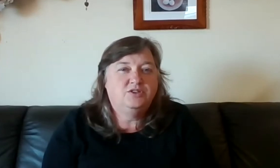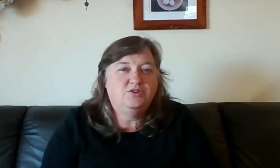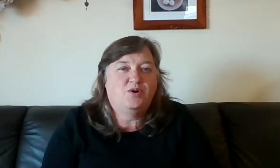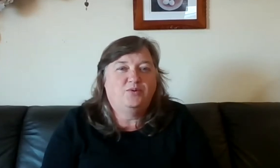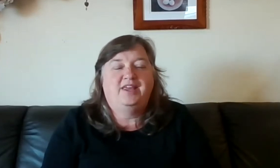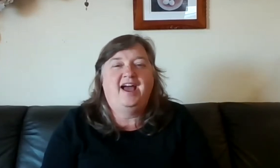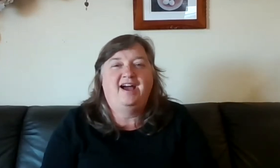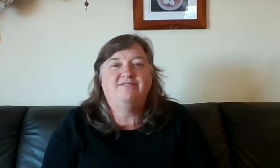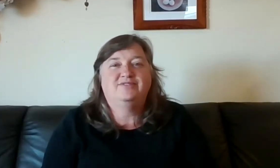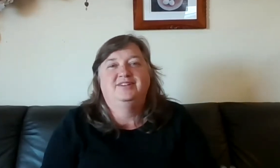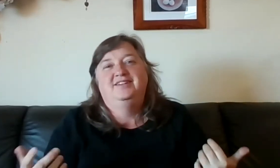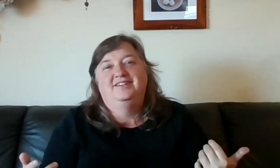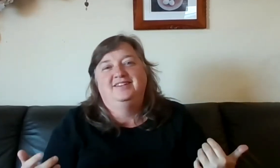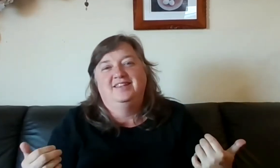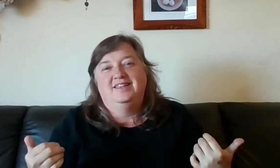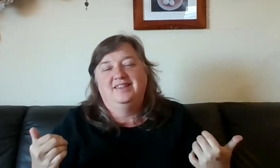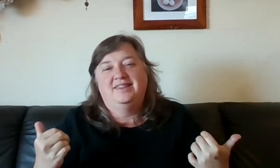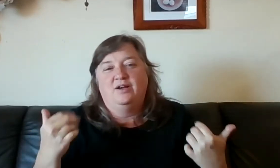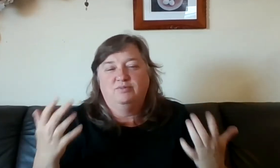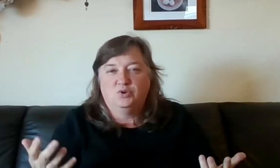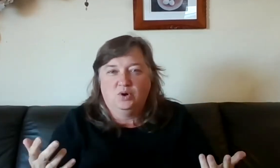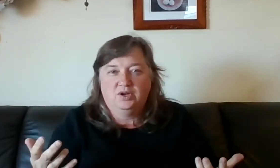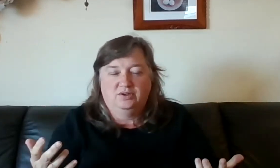you already have that rhetorical